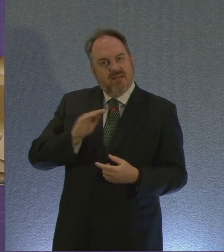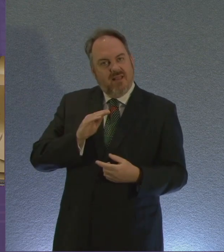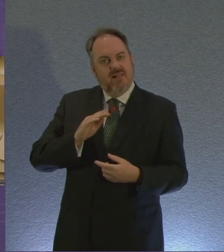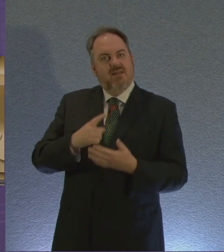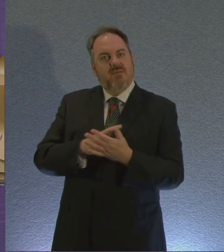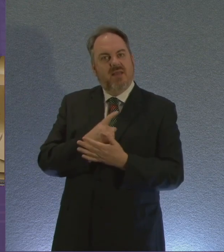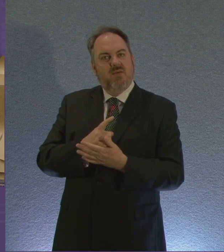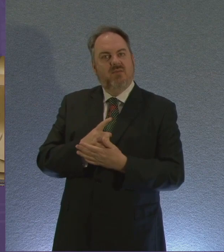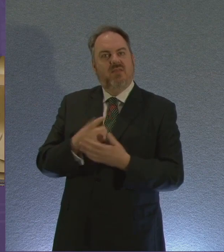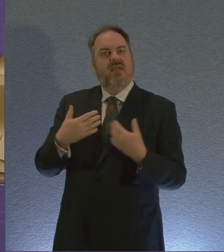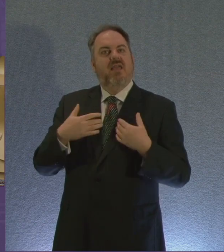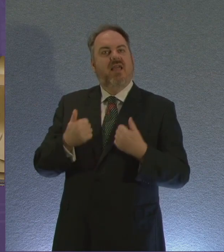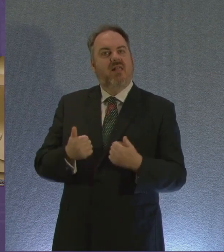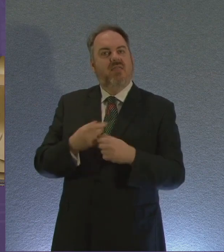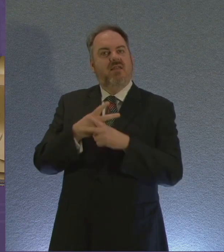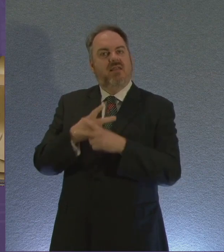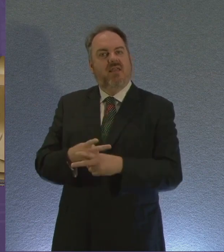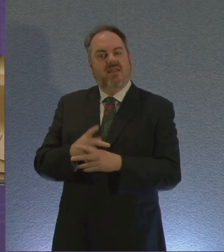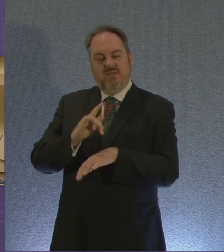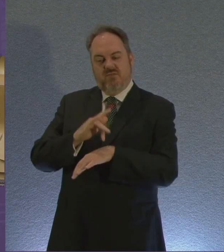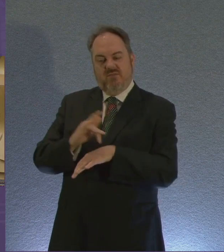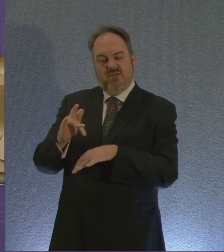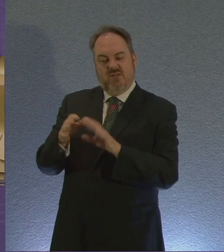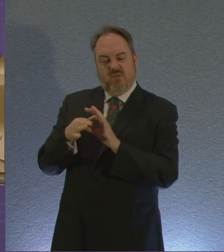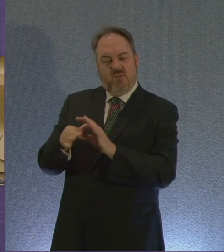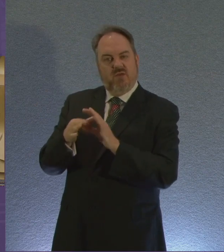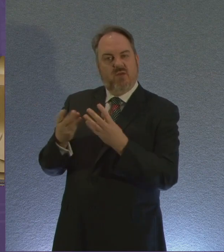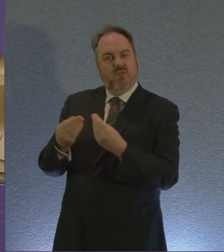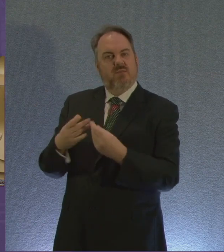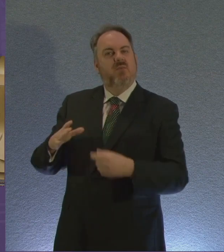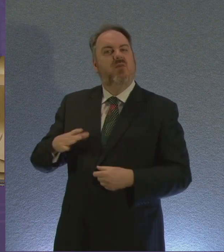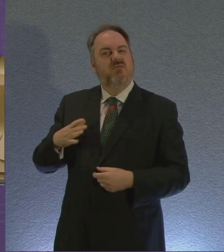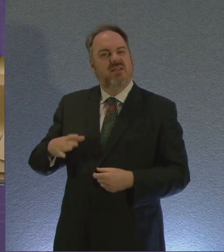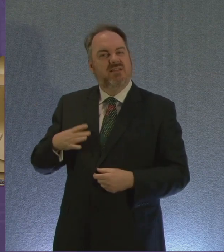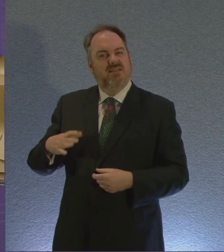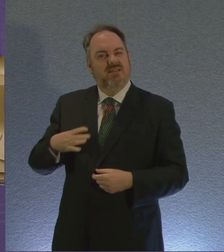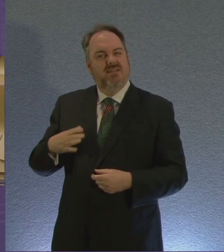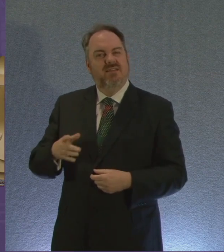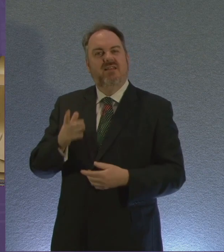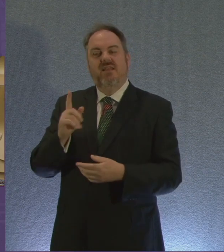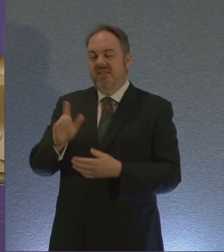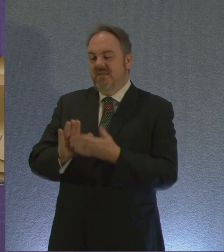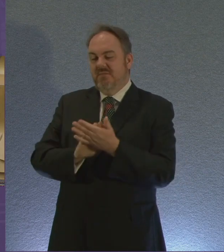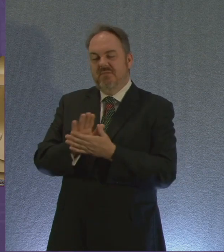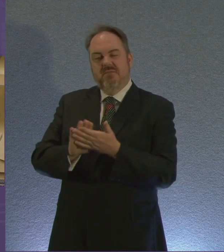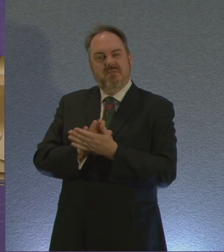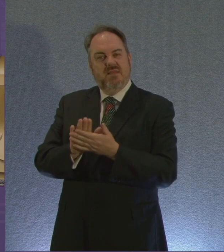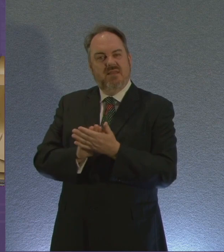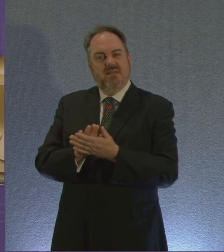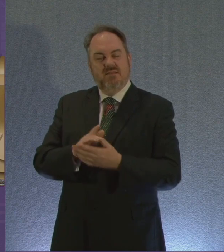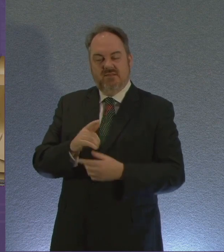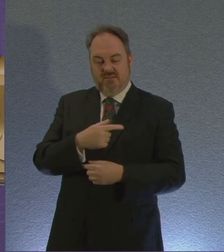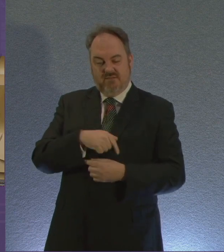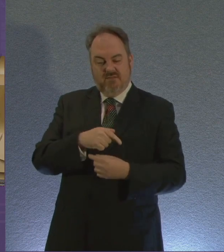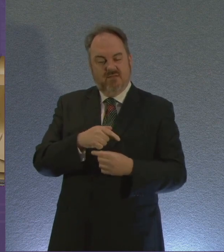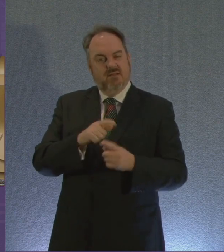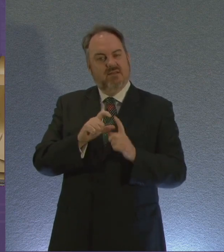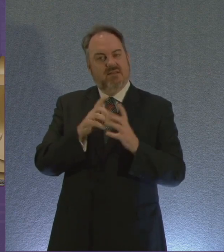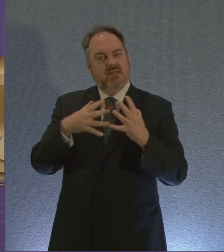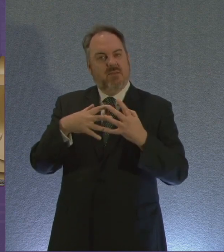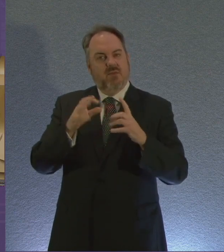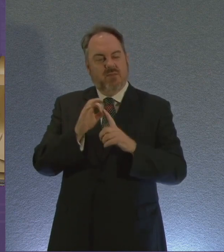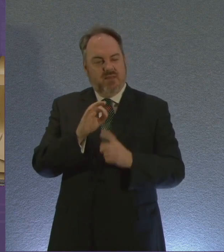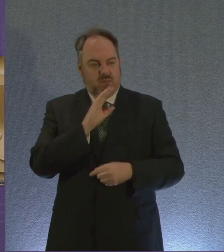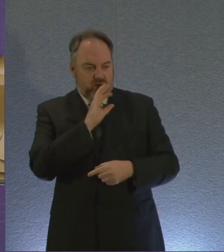social care professionals who already support them. Social Security Scotland would then contact those professionals or their organisations to collect supporting information